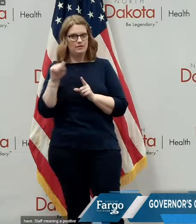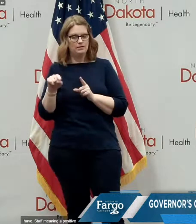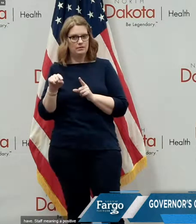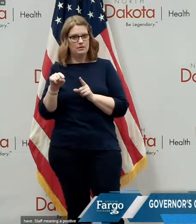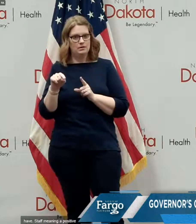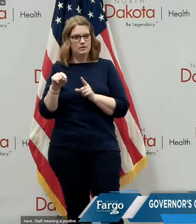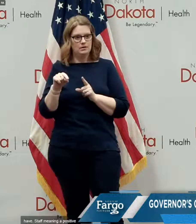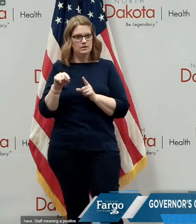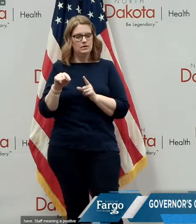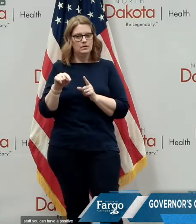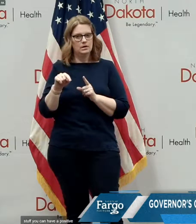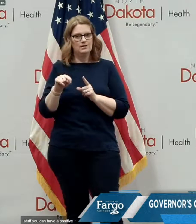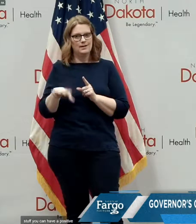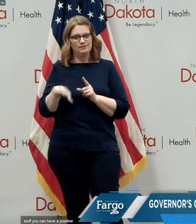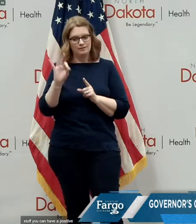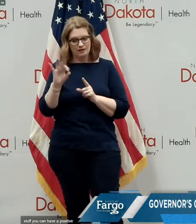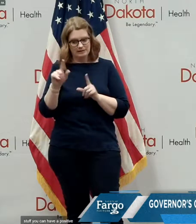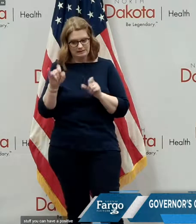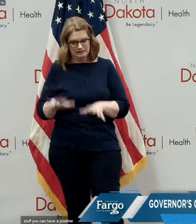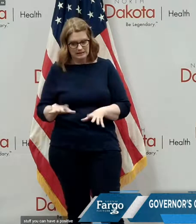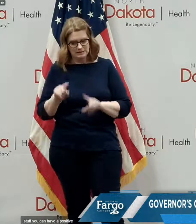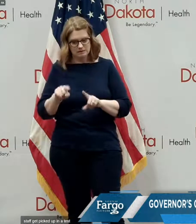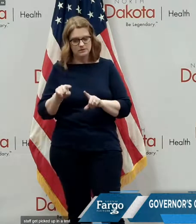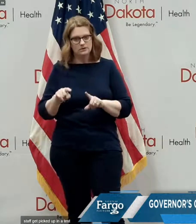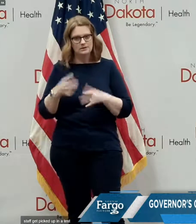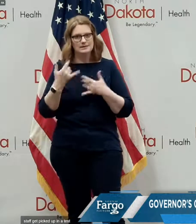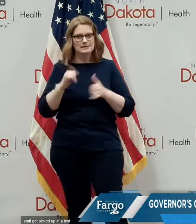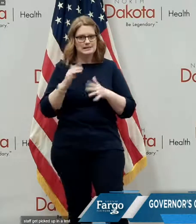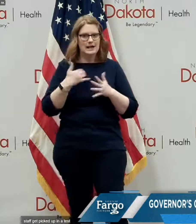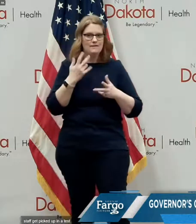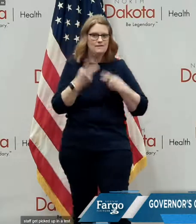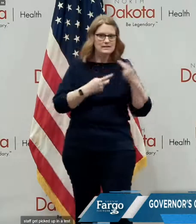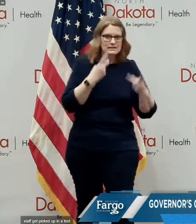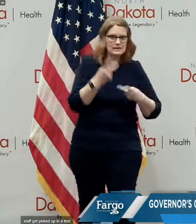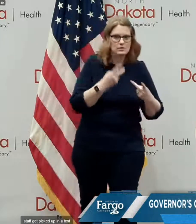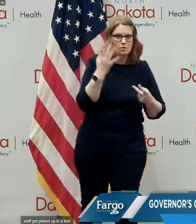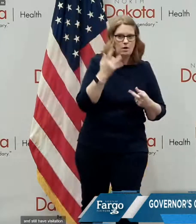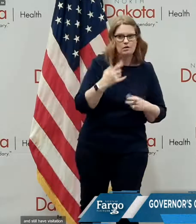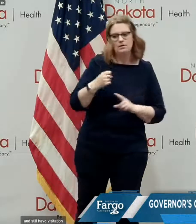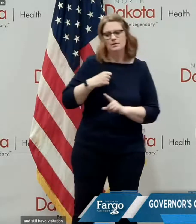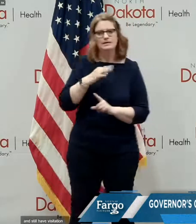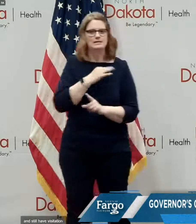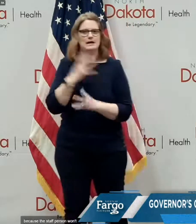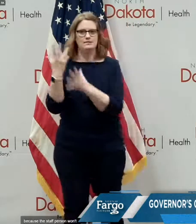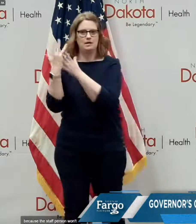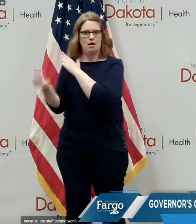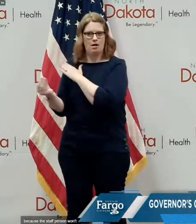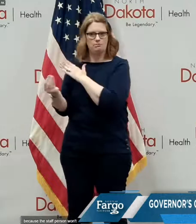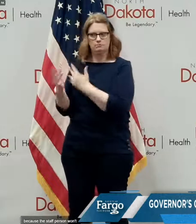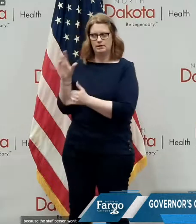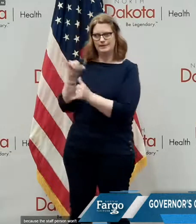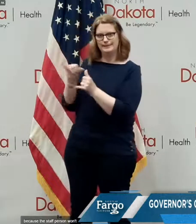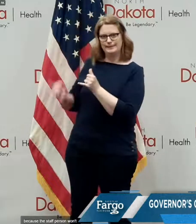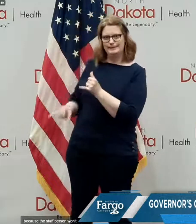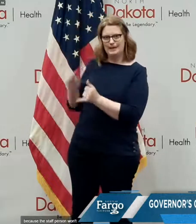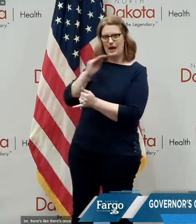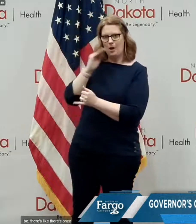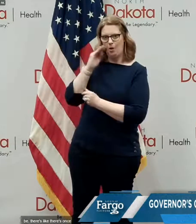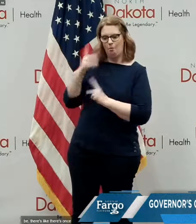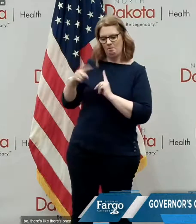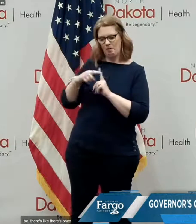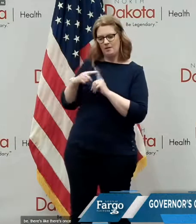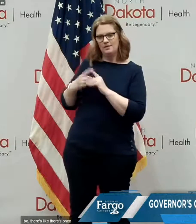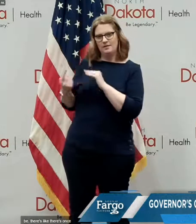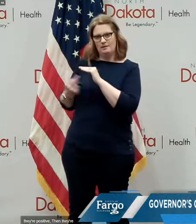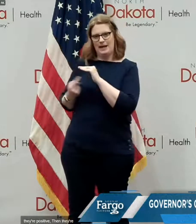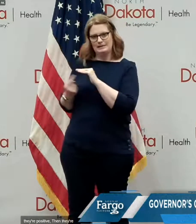staff get picked up in a test and still have visitation because the staff person won't be there. It's not like there's going to, once they're positive, then they're going to be isolated